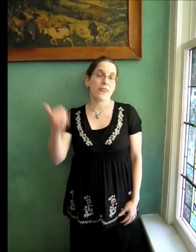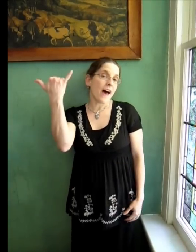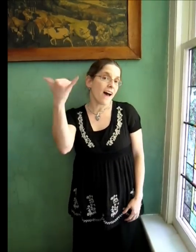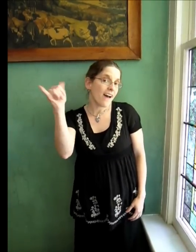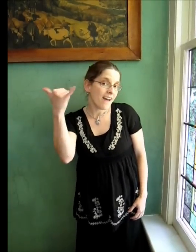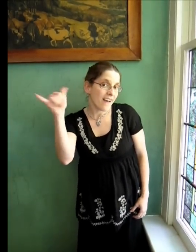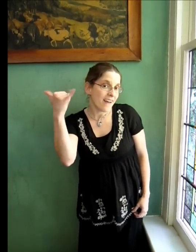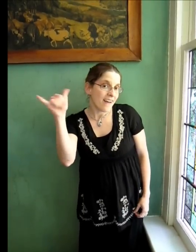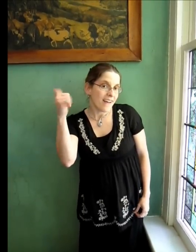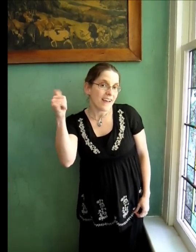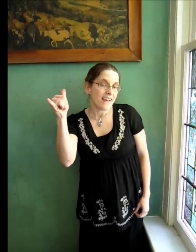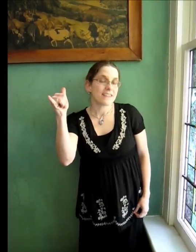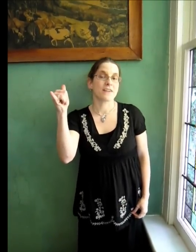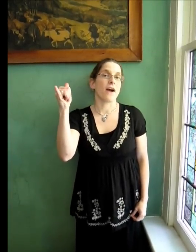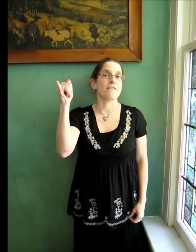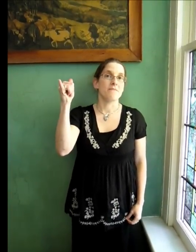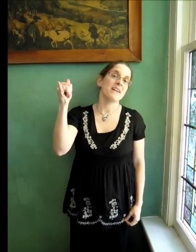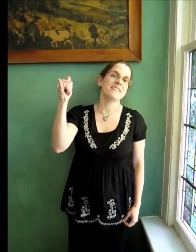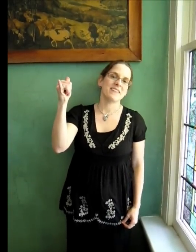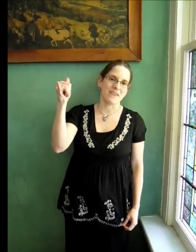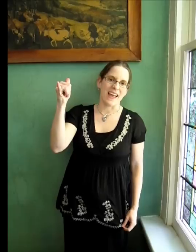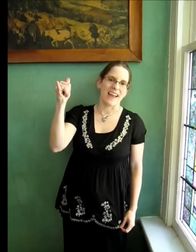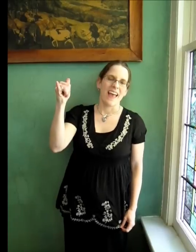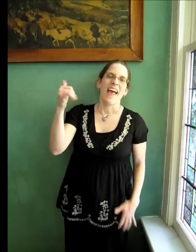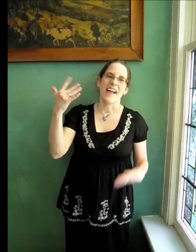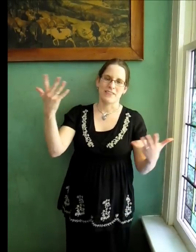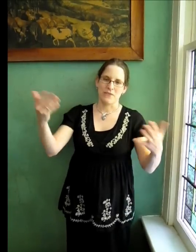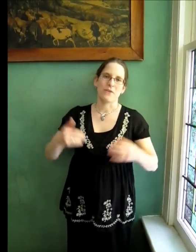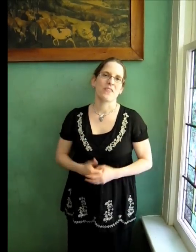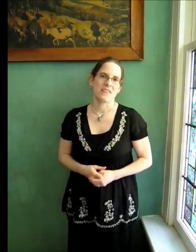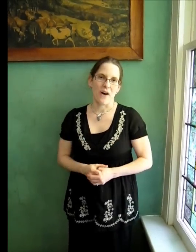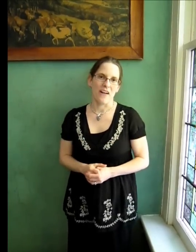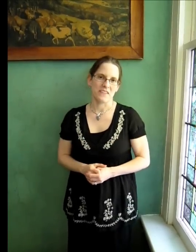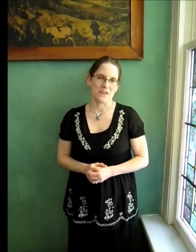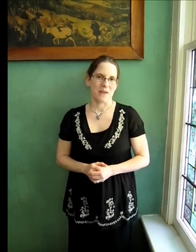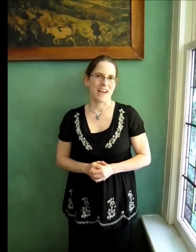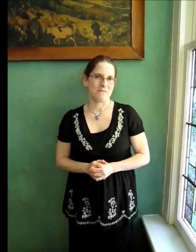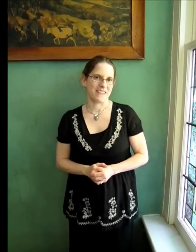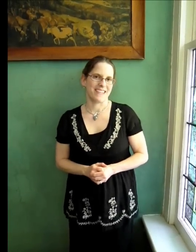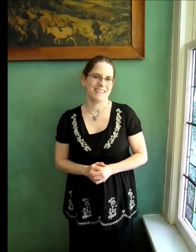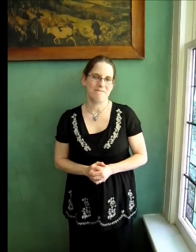the scarf melted away, and so forth until all the snowmen have melted.